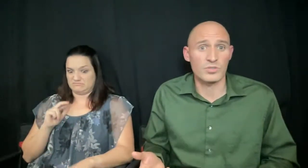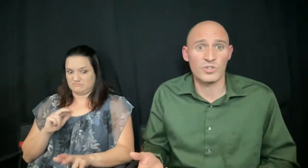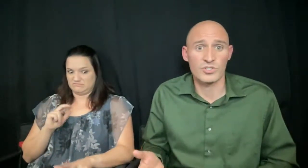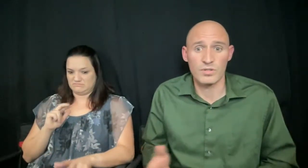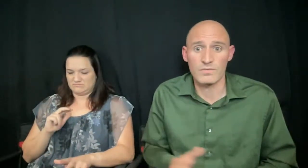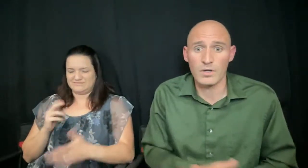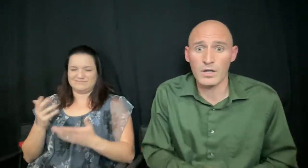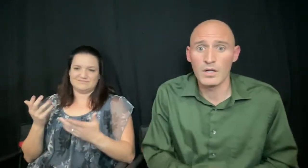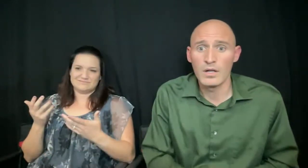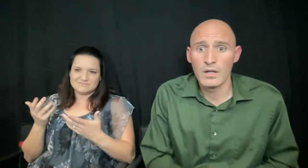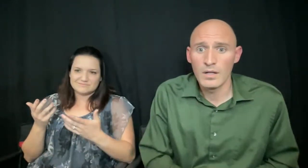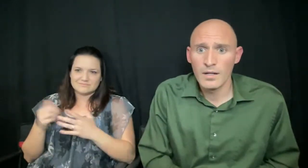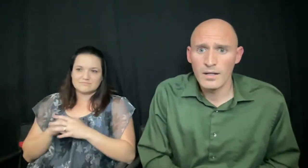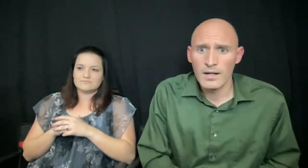we're shooting for.